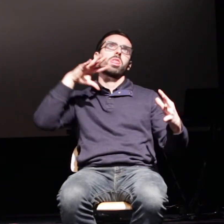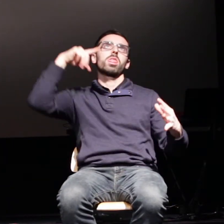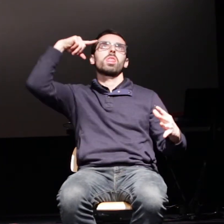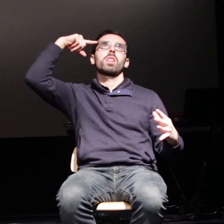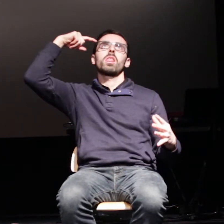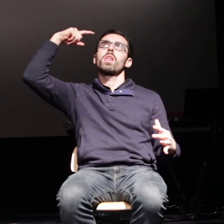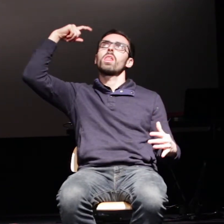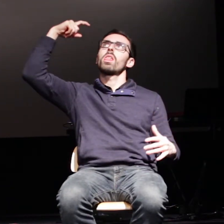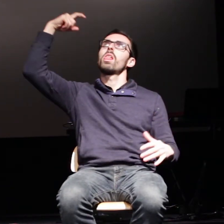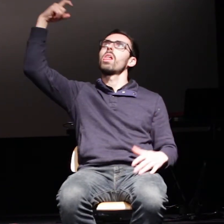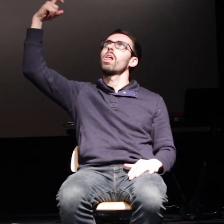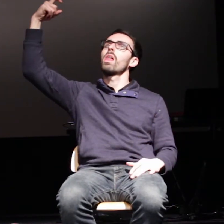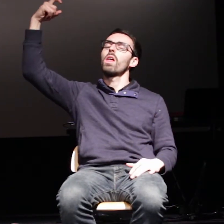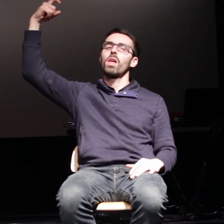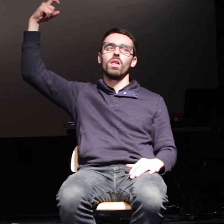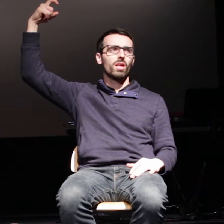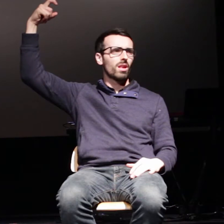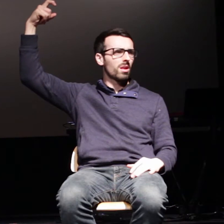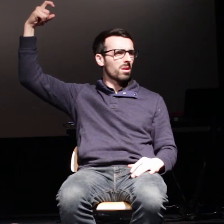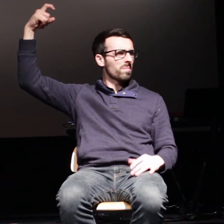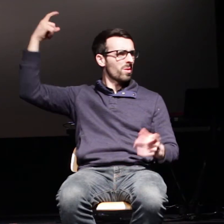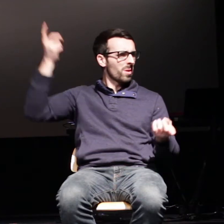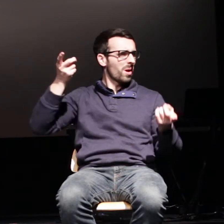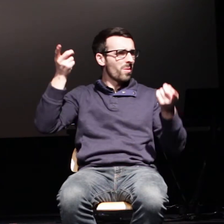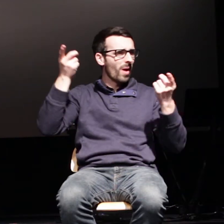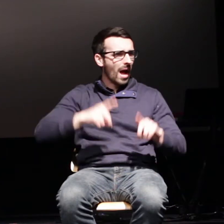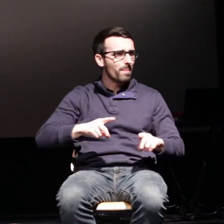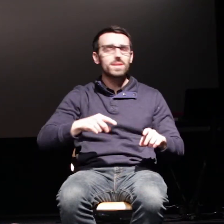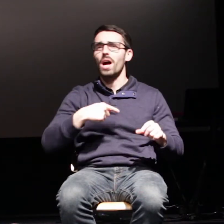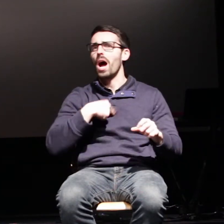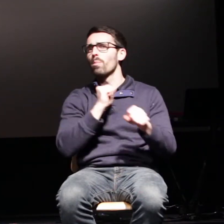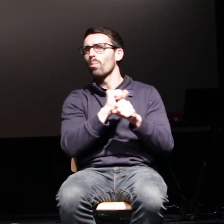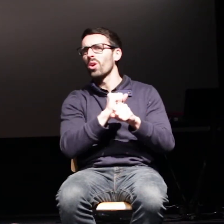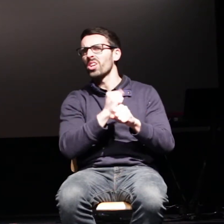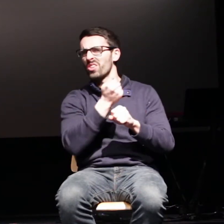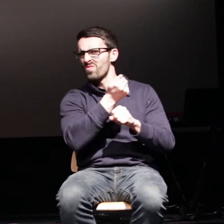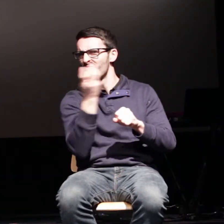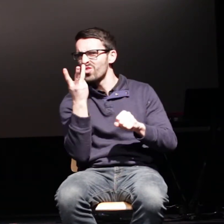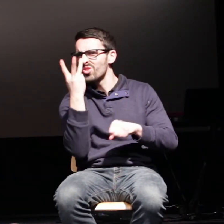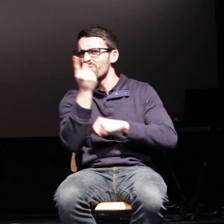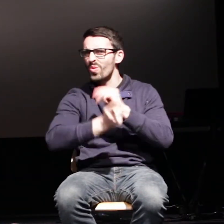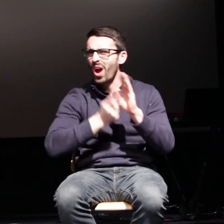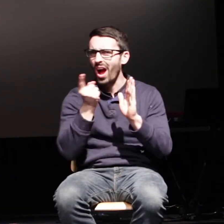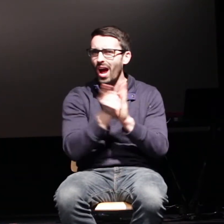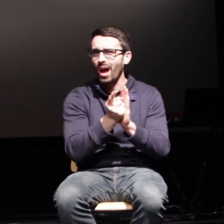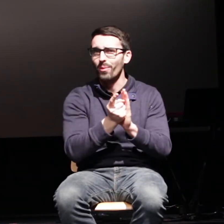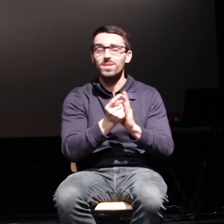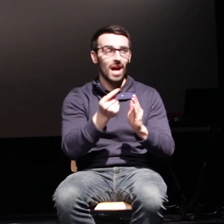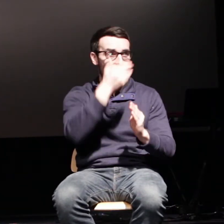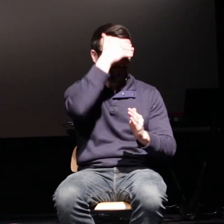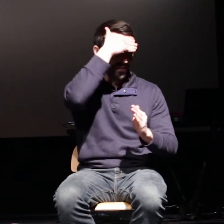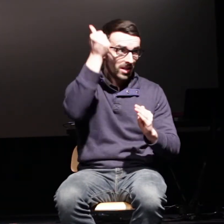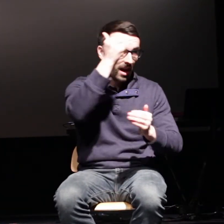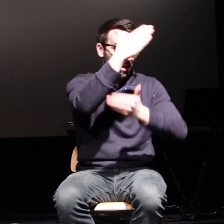the moment you're in. And so one day working the shrink wrapper, after a few hours, I unfortunately forgot a